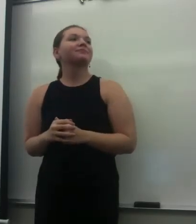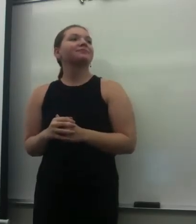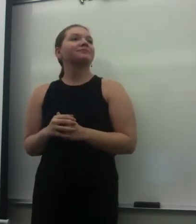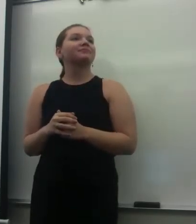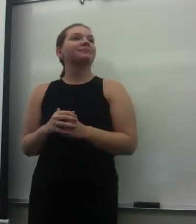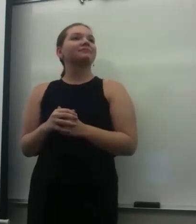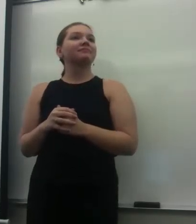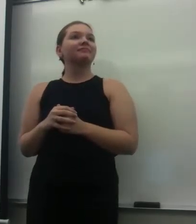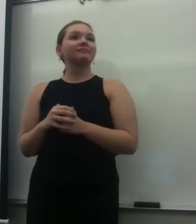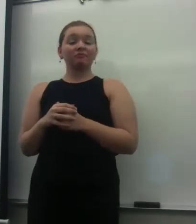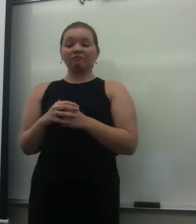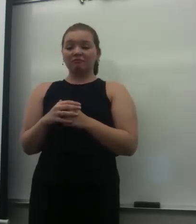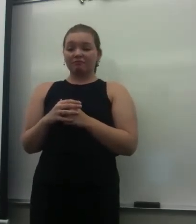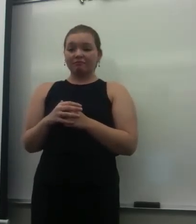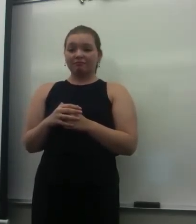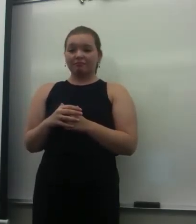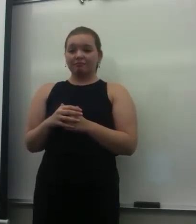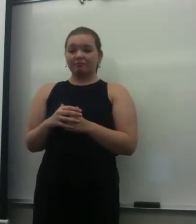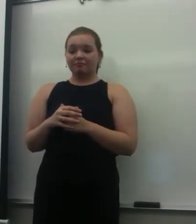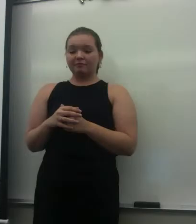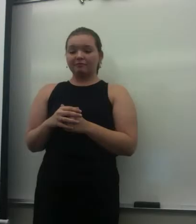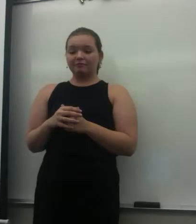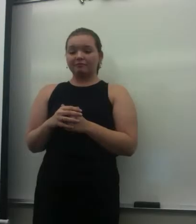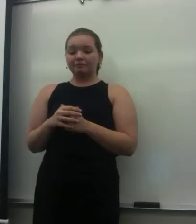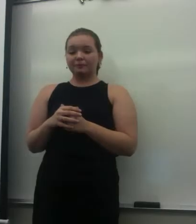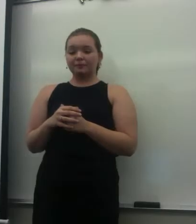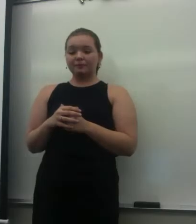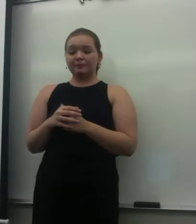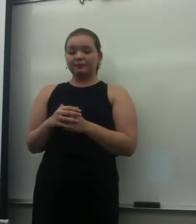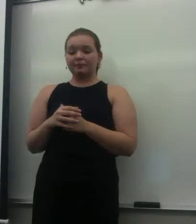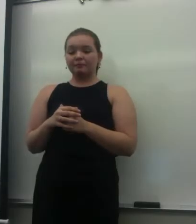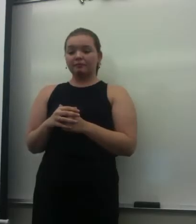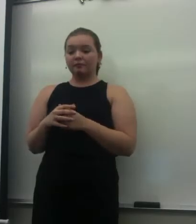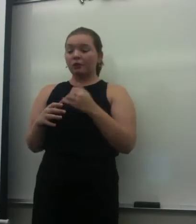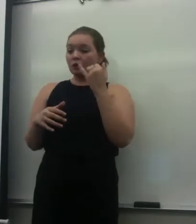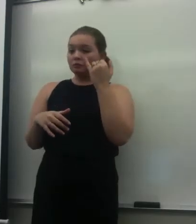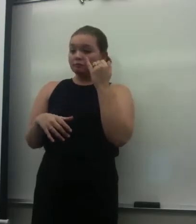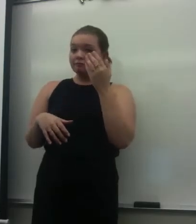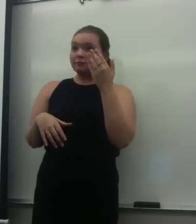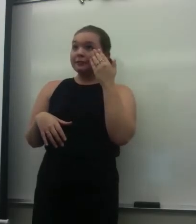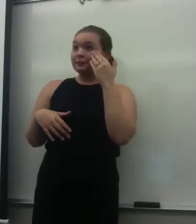for the legal system, which include terminology